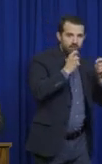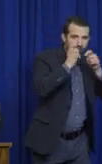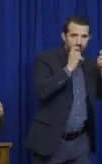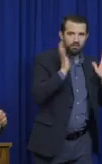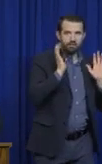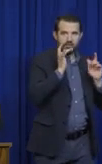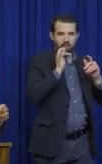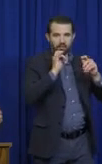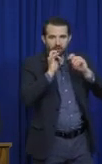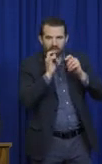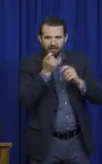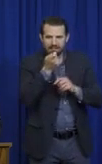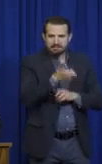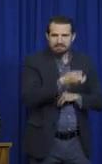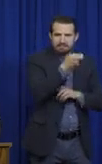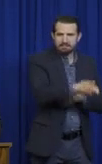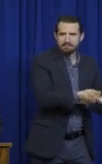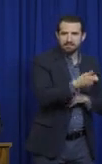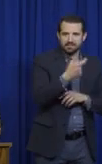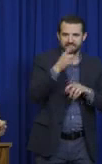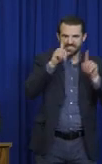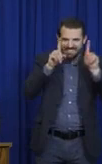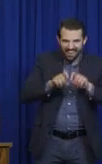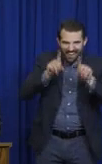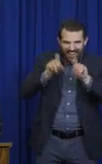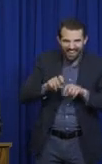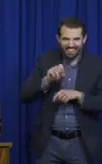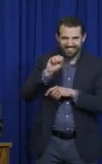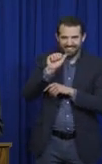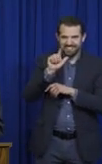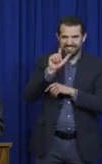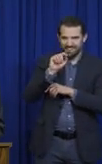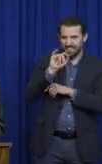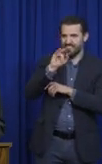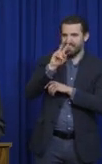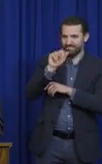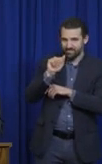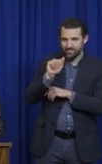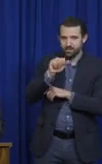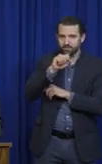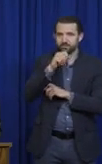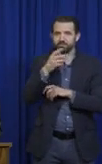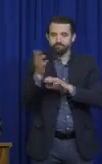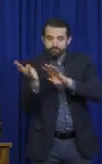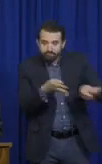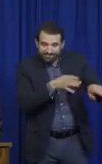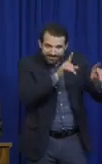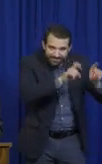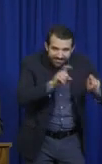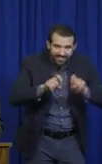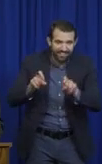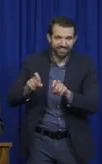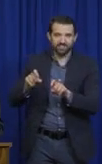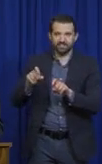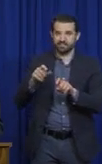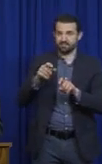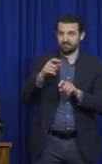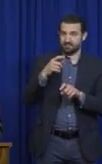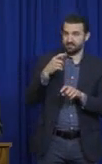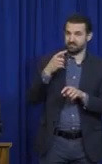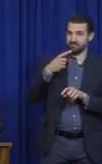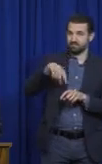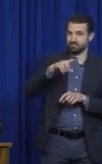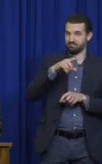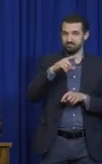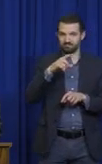healthcare workers use to get some saliva that we use on our test. As many folks might have seen, there's been a difficult